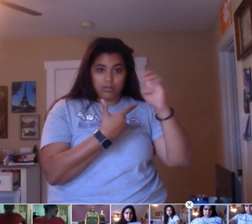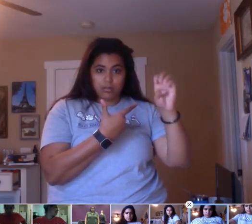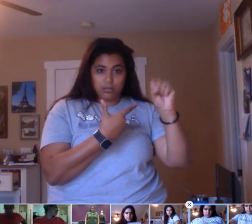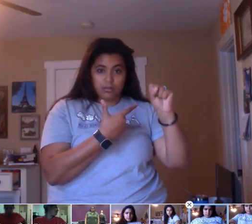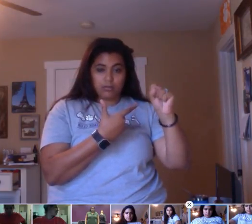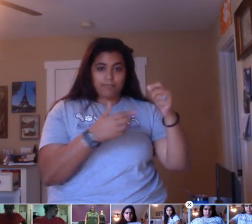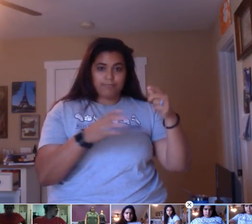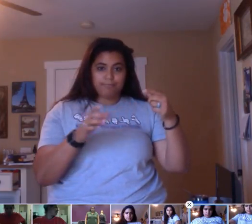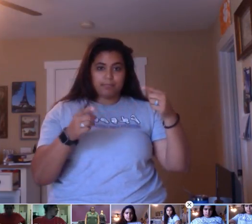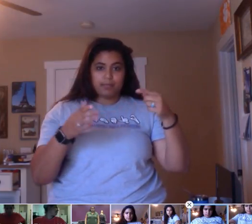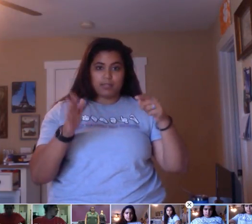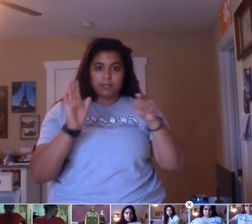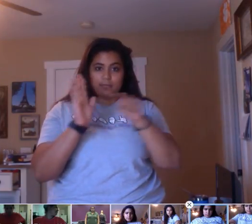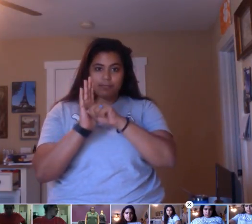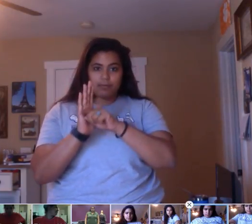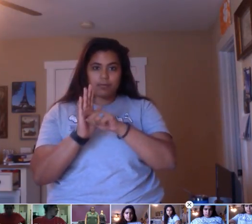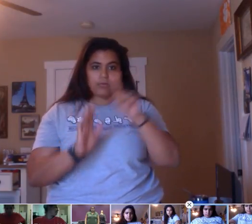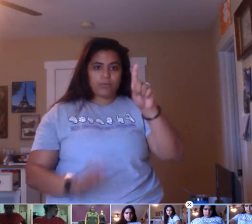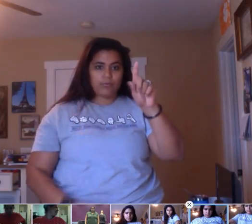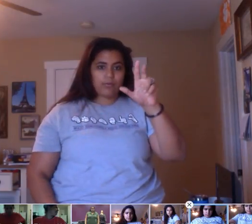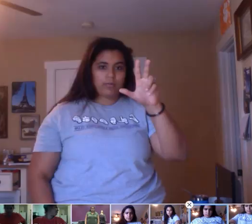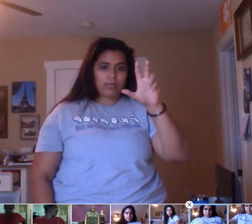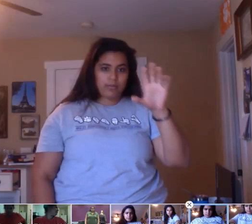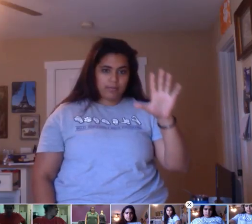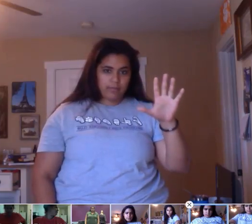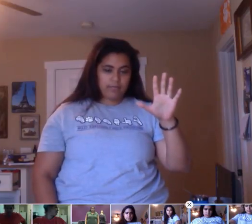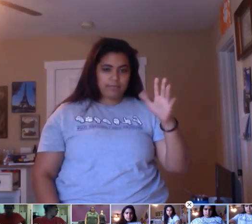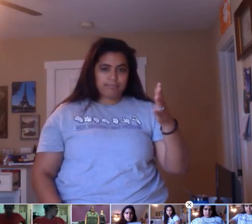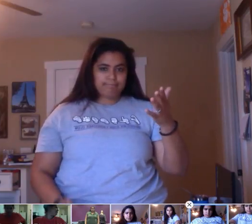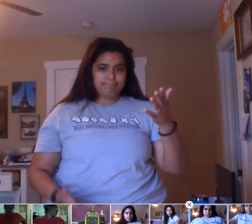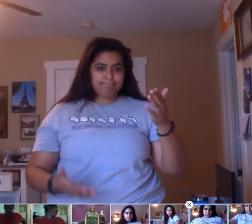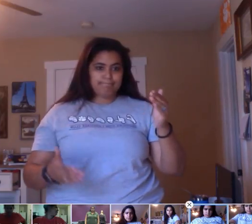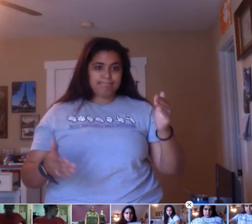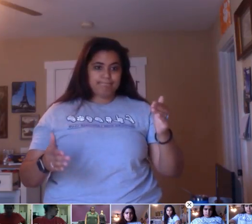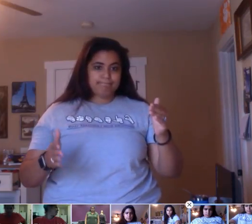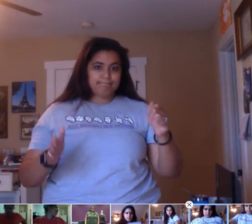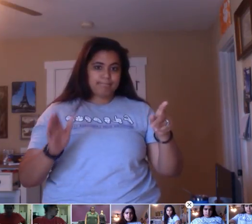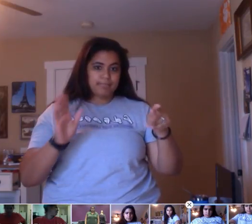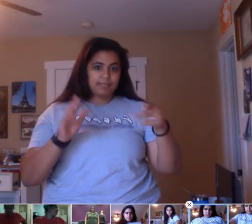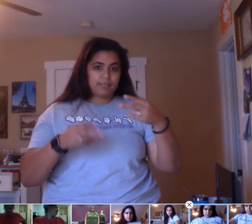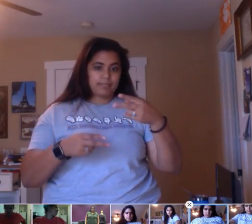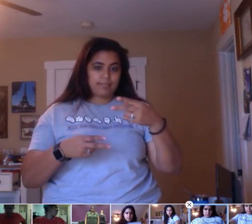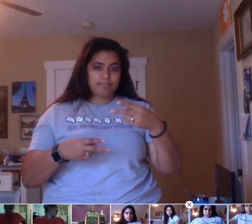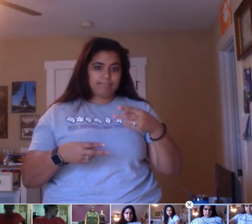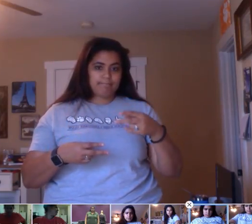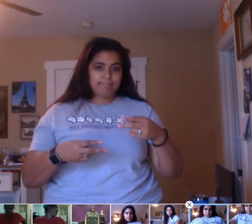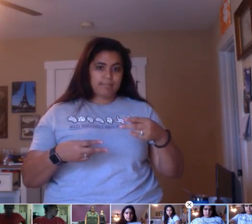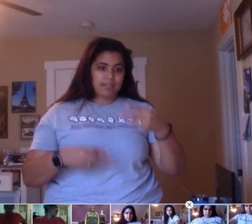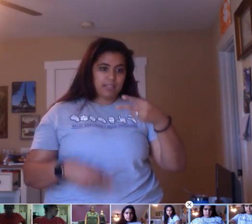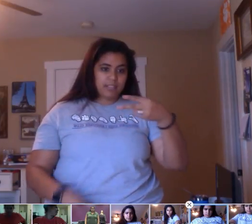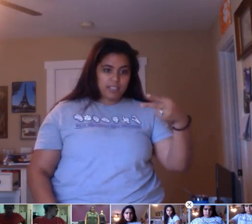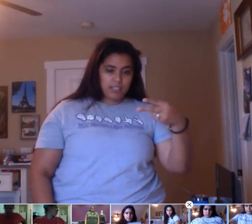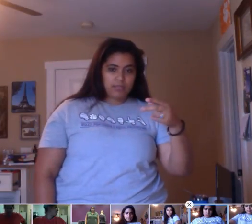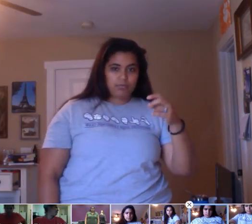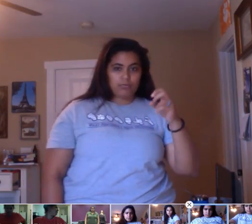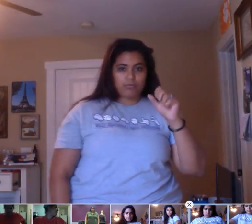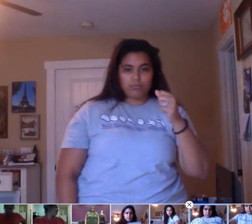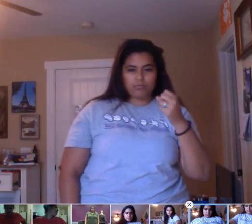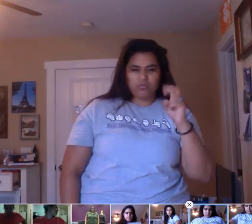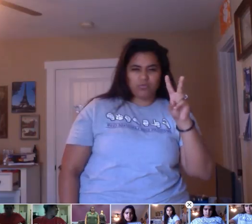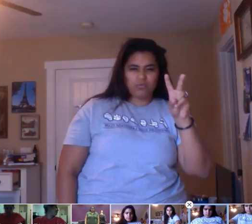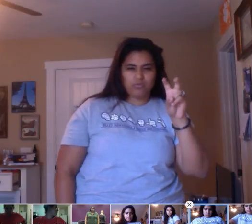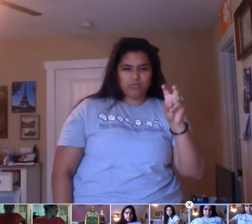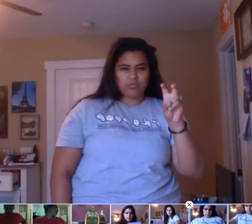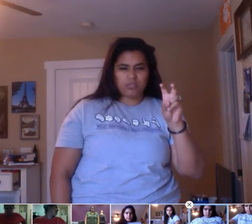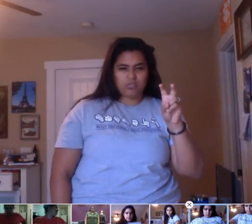so if a circle is 360 degrees on its own, then you're just going to subtract that 135-degree angle from it to